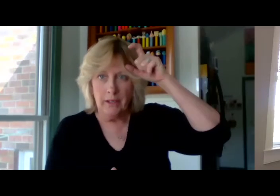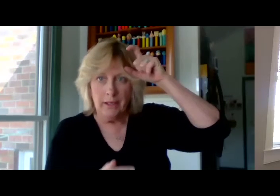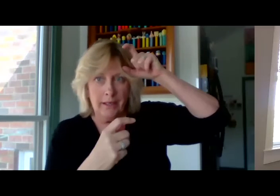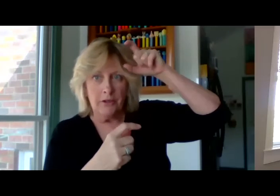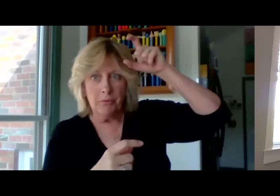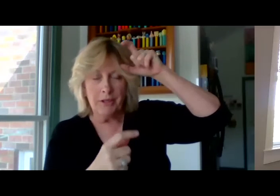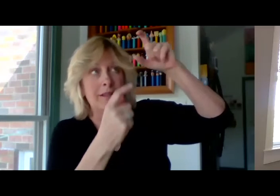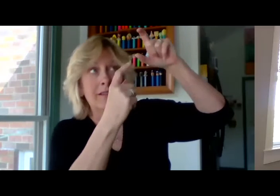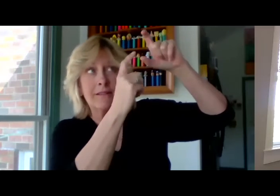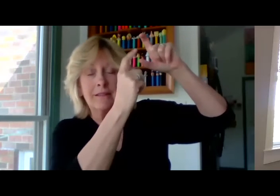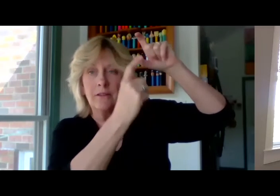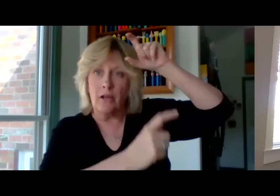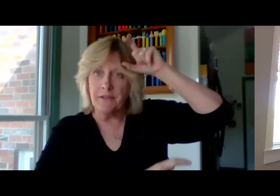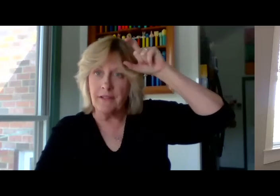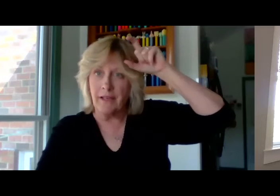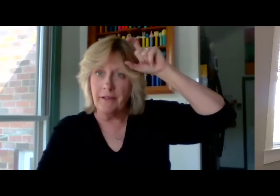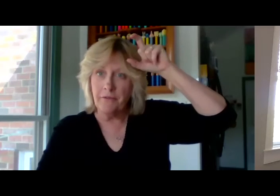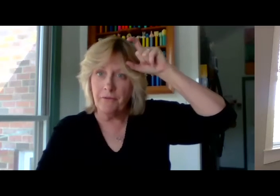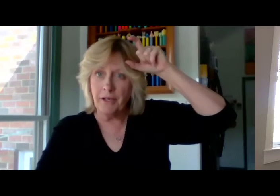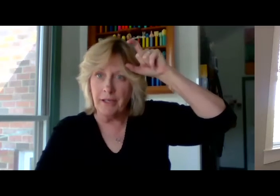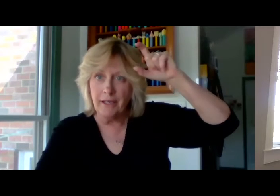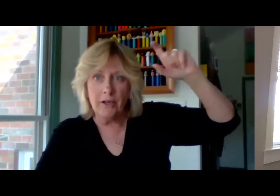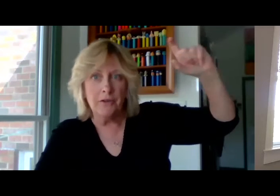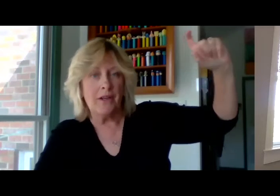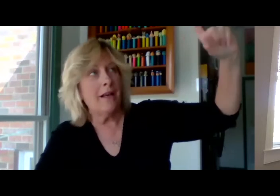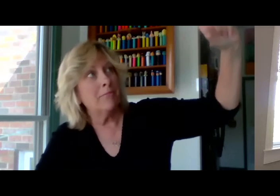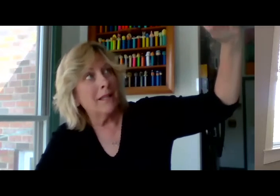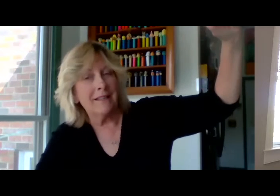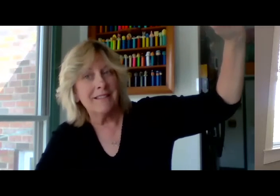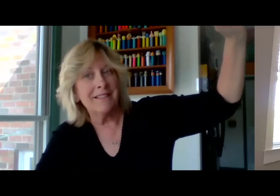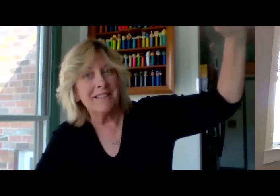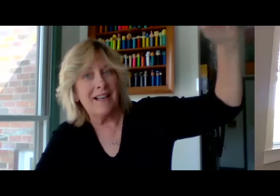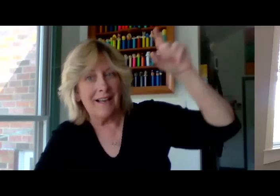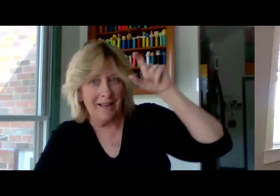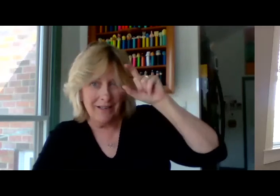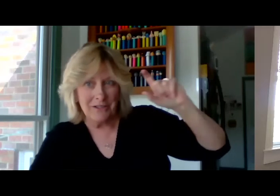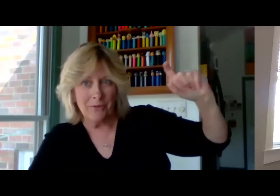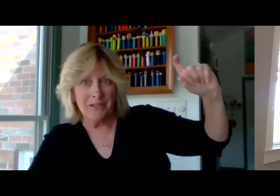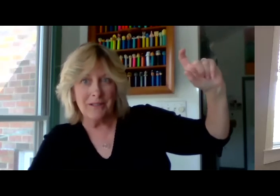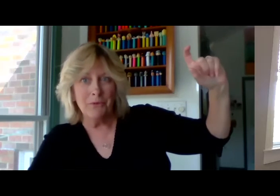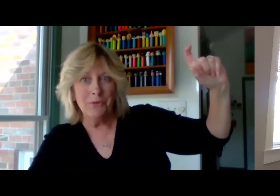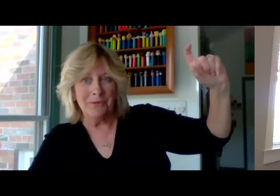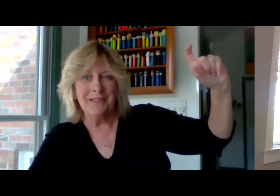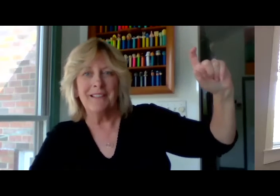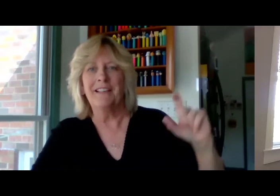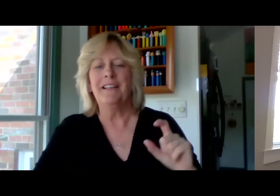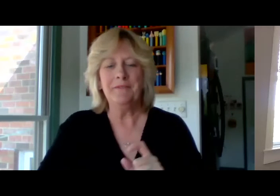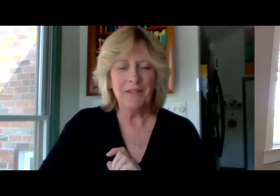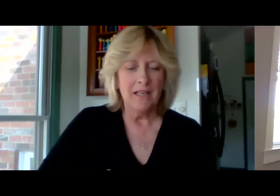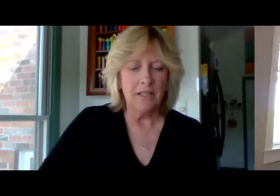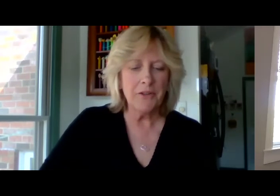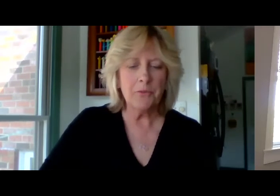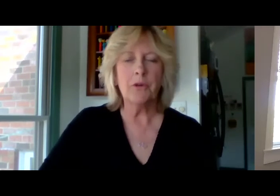so you put this is on the side of your forehead and it goes up like it's in the sky. So it's the moon. All